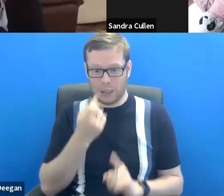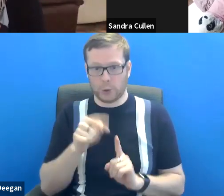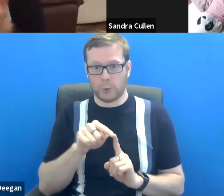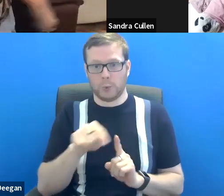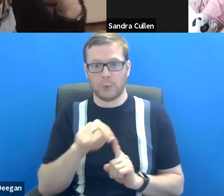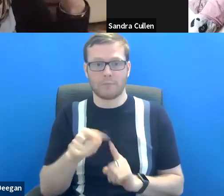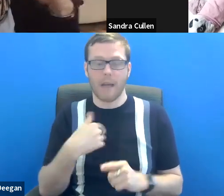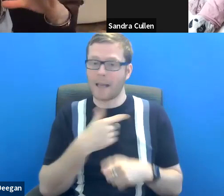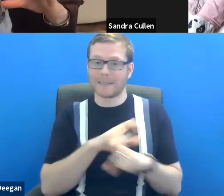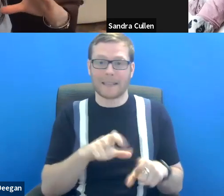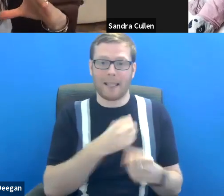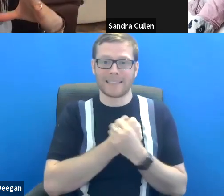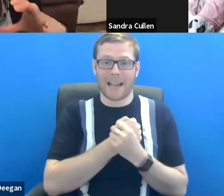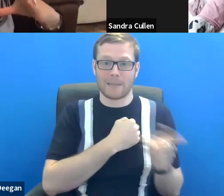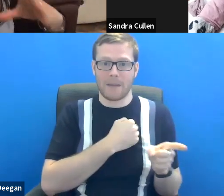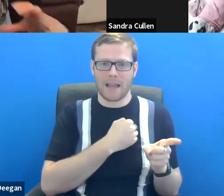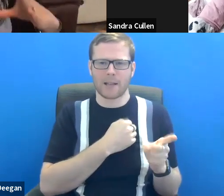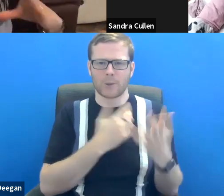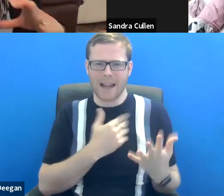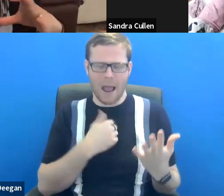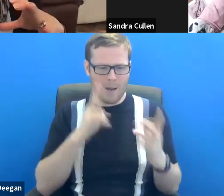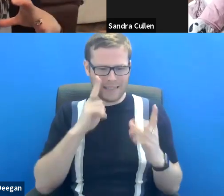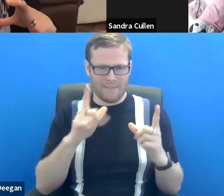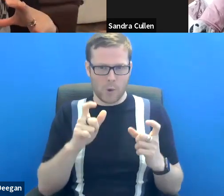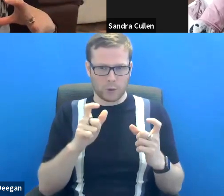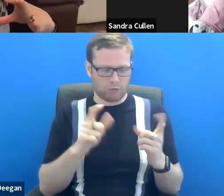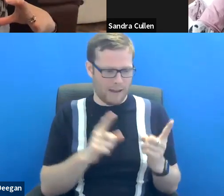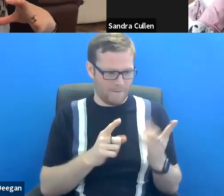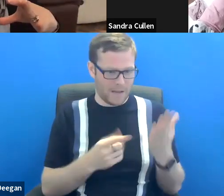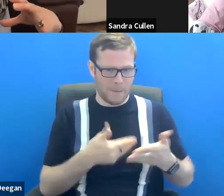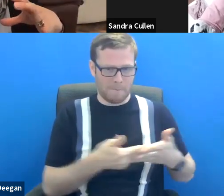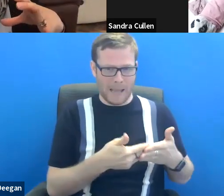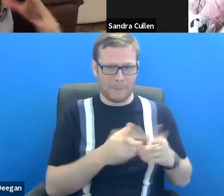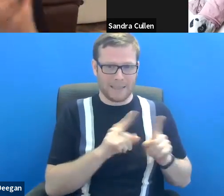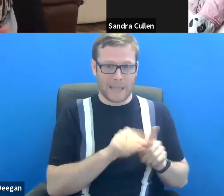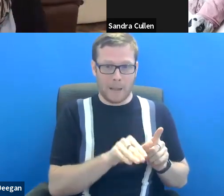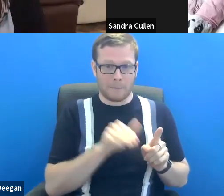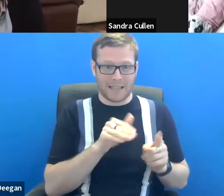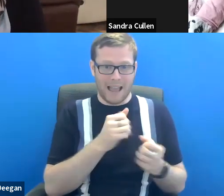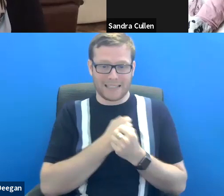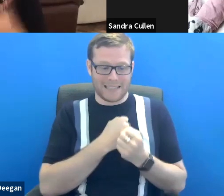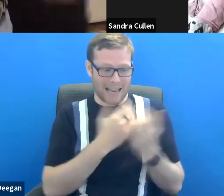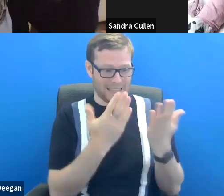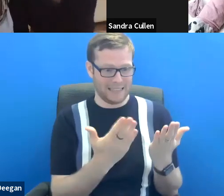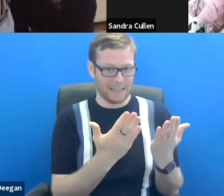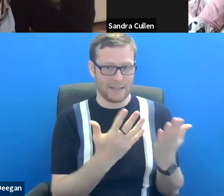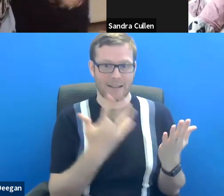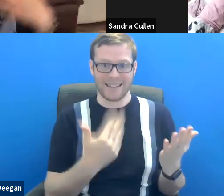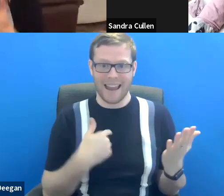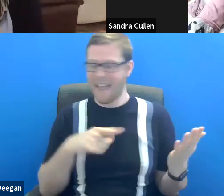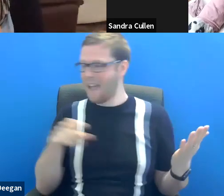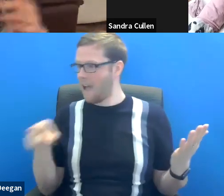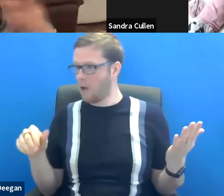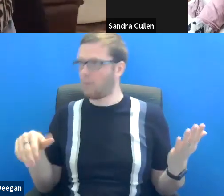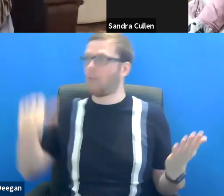teddy. So to see the photo where she's the same size as the teddy, and then, you know, to have her now.